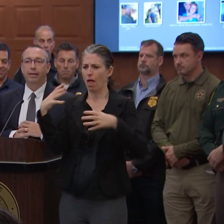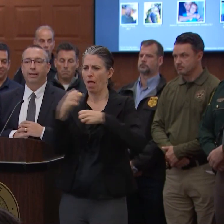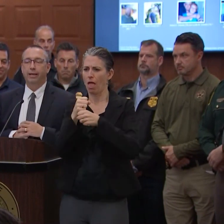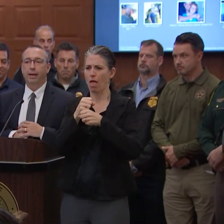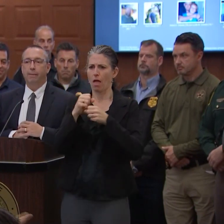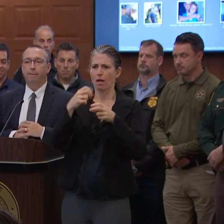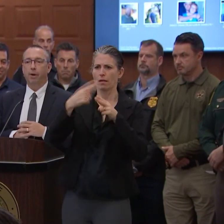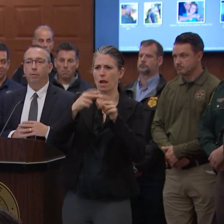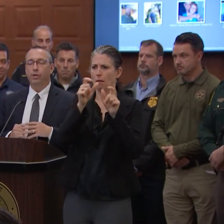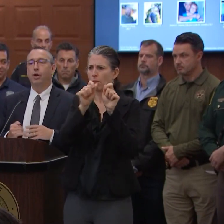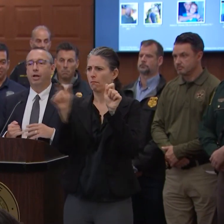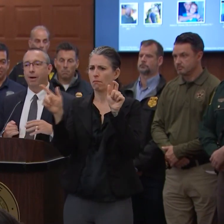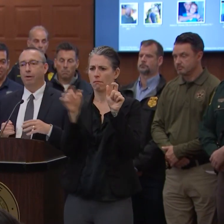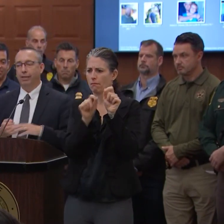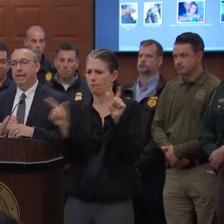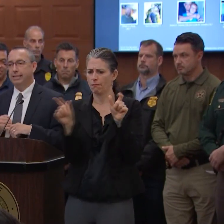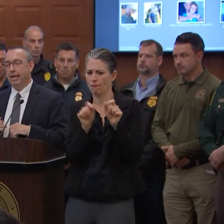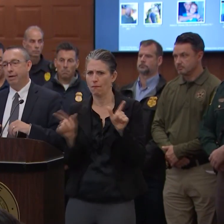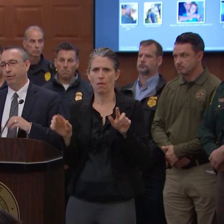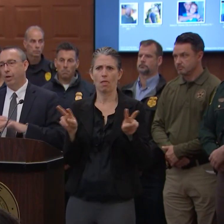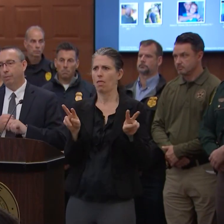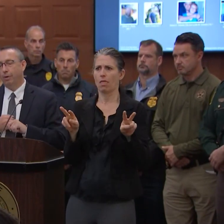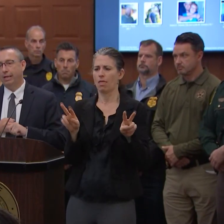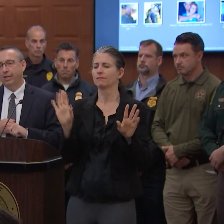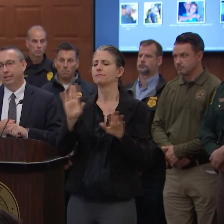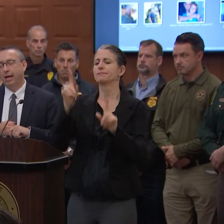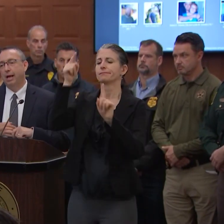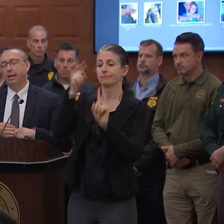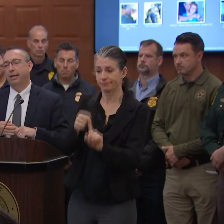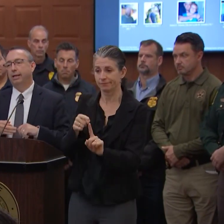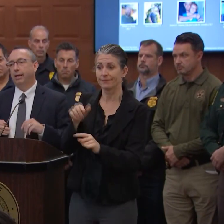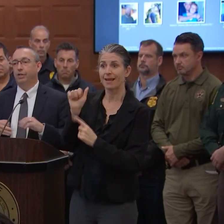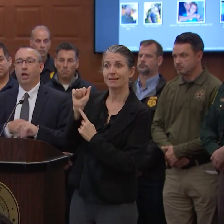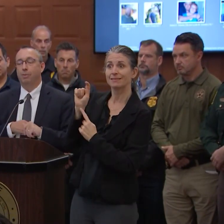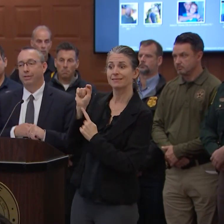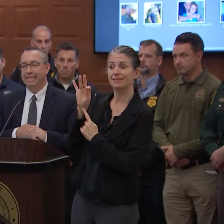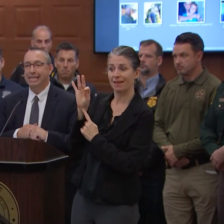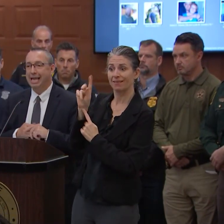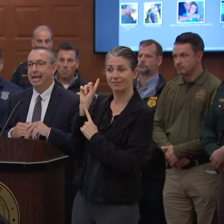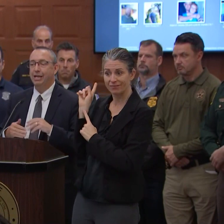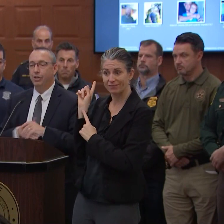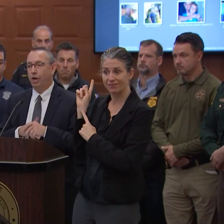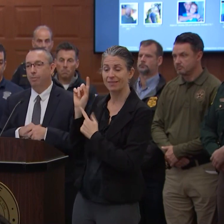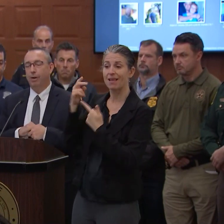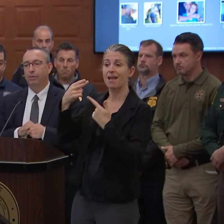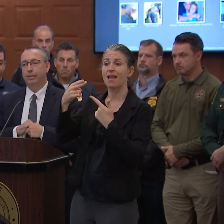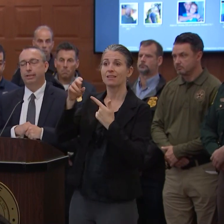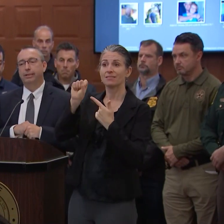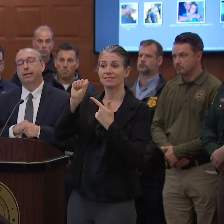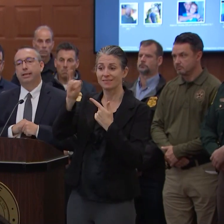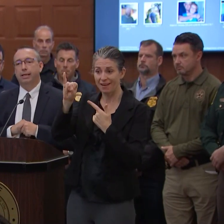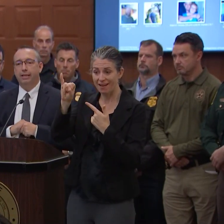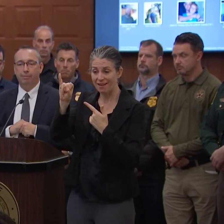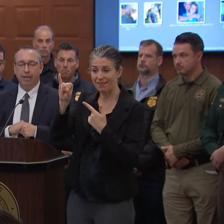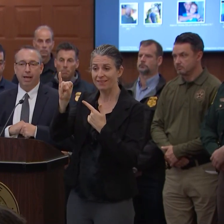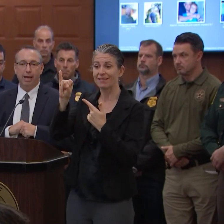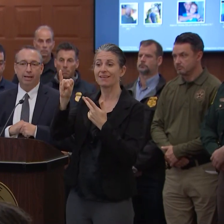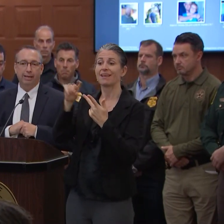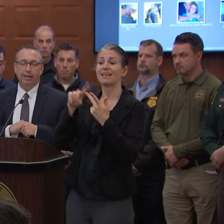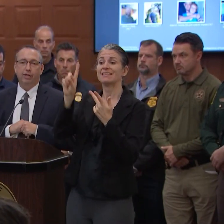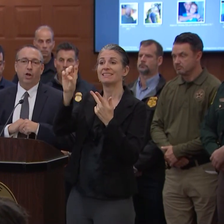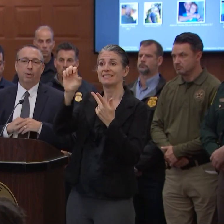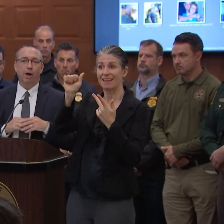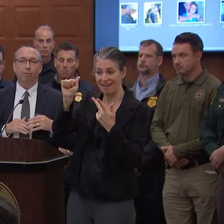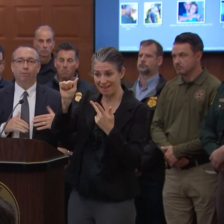lot. But when you talk about the ATF, you talk about HSI, you talk about DEA, you talk about the